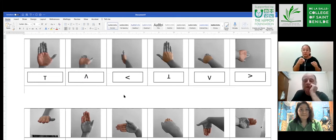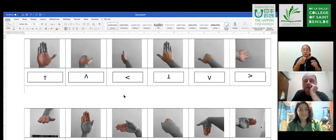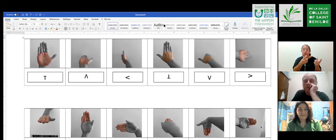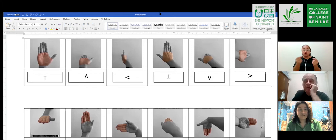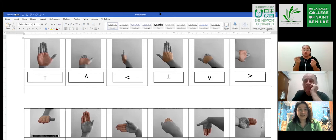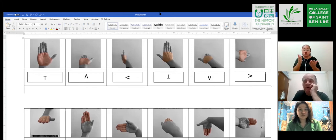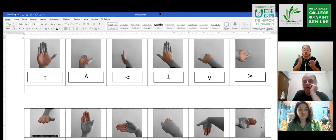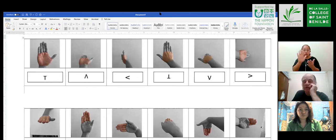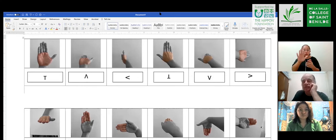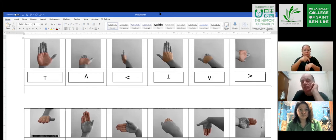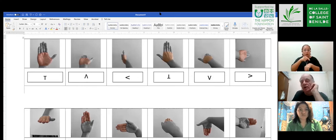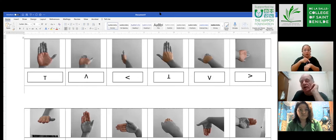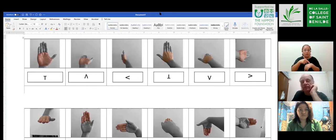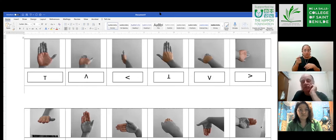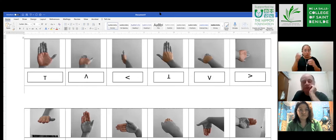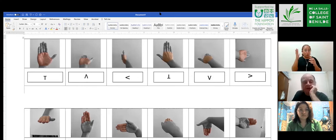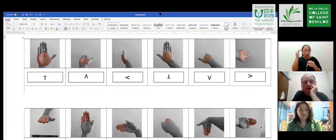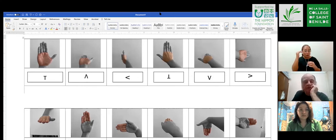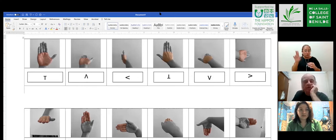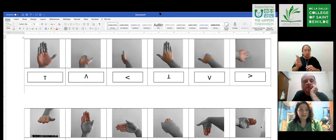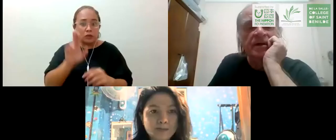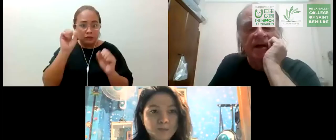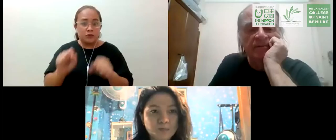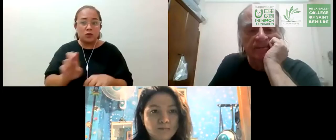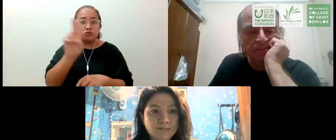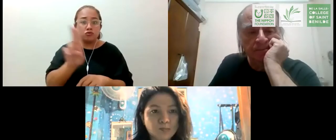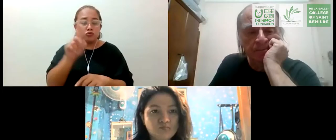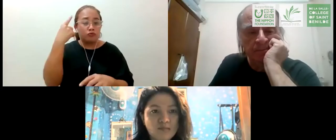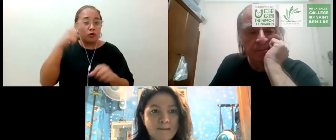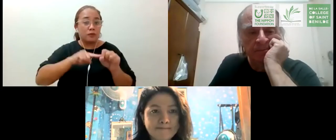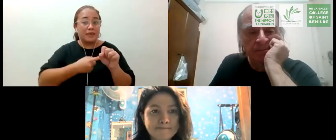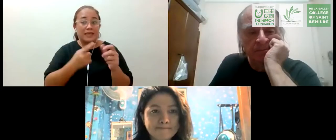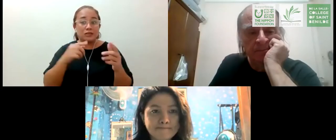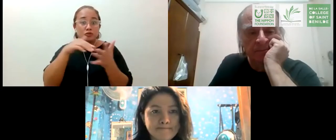over time. That would be very useful for beginning students to have.